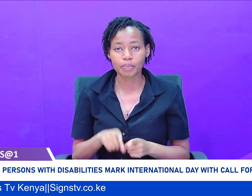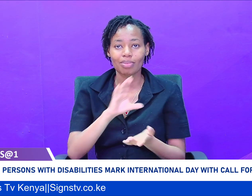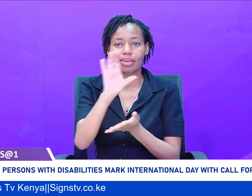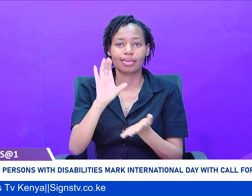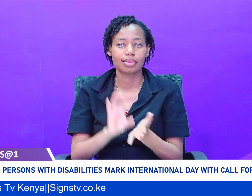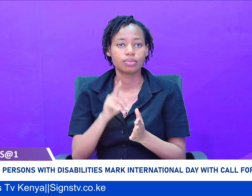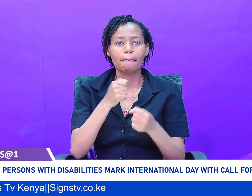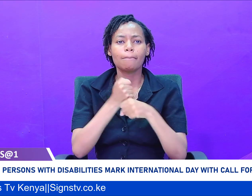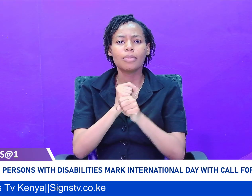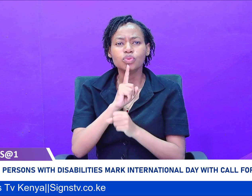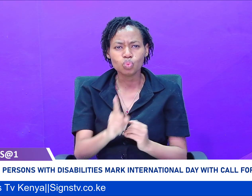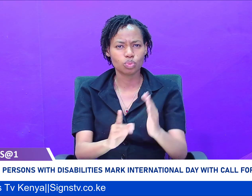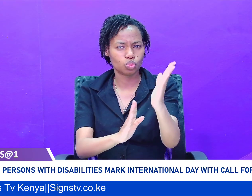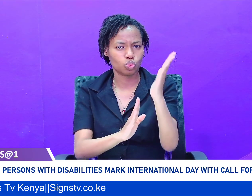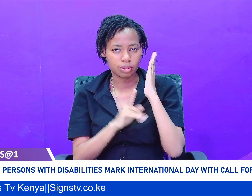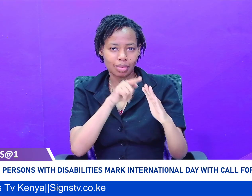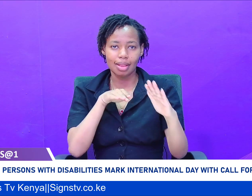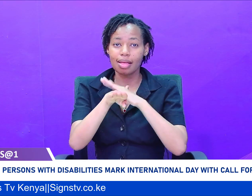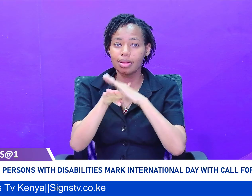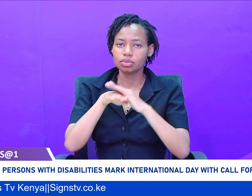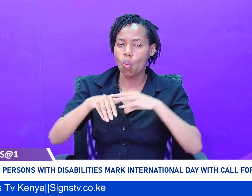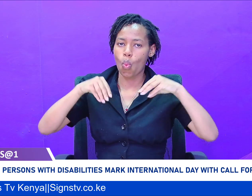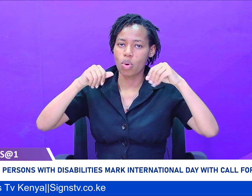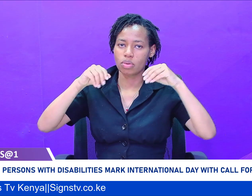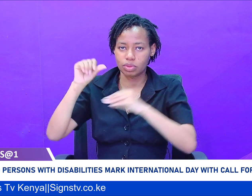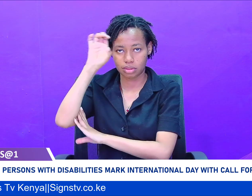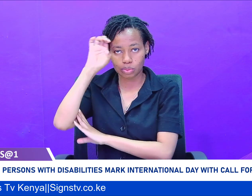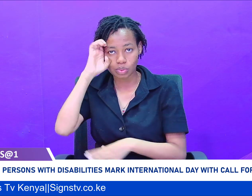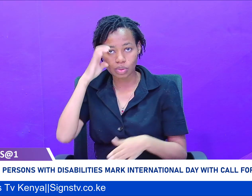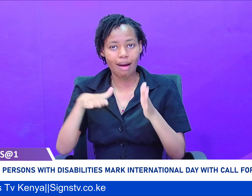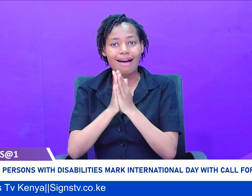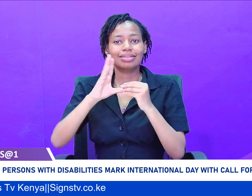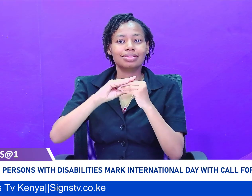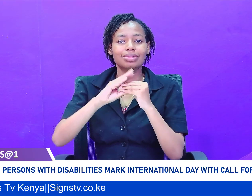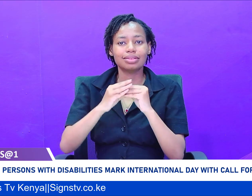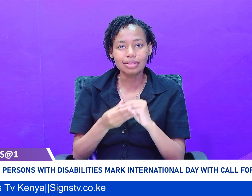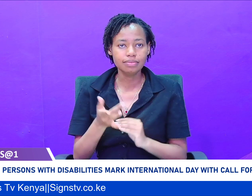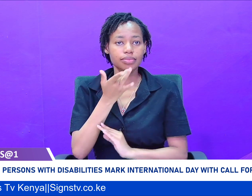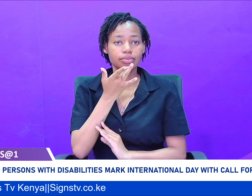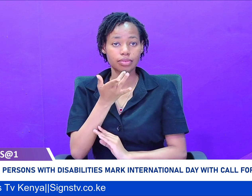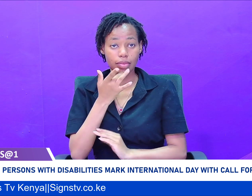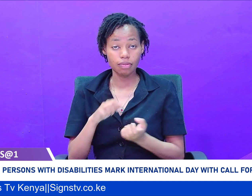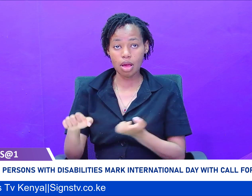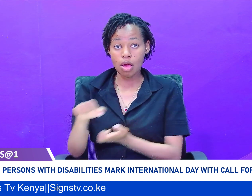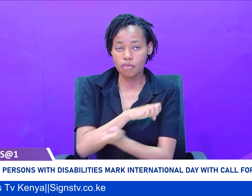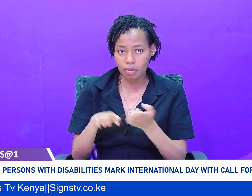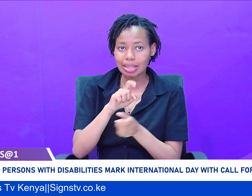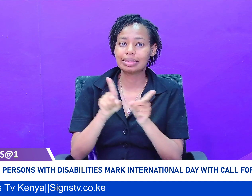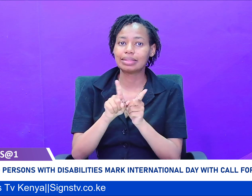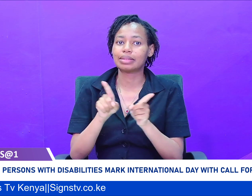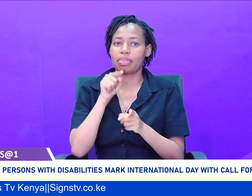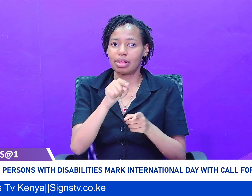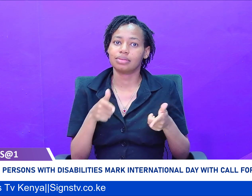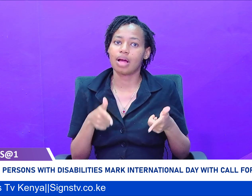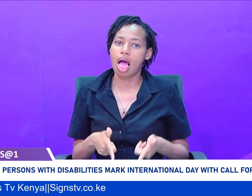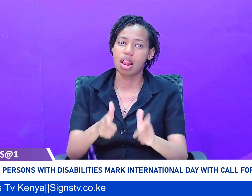their rights to be upheld. These demands centered on ensuring their security, access to quality